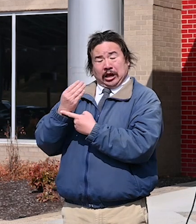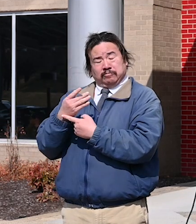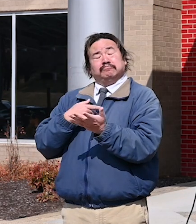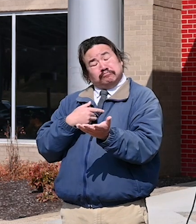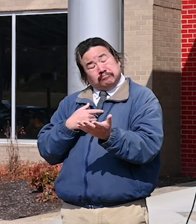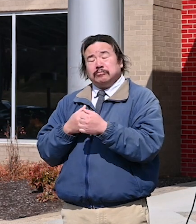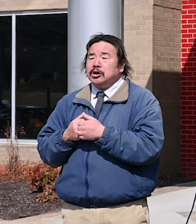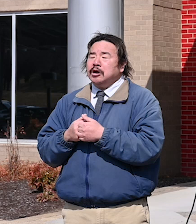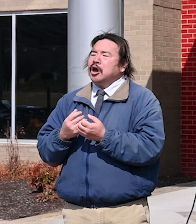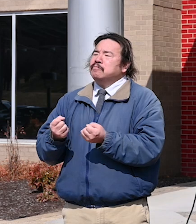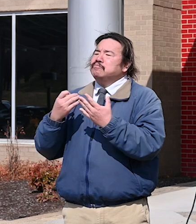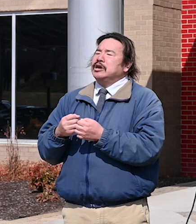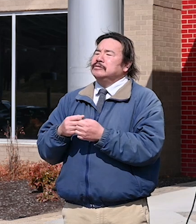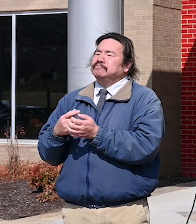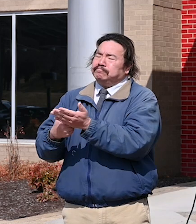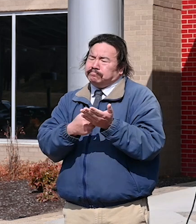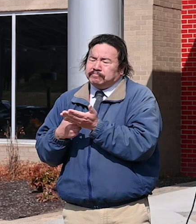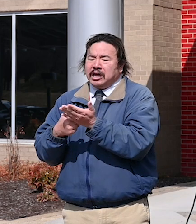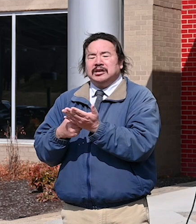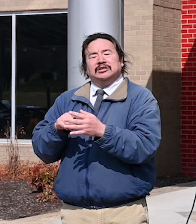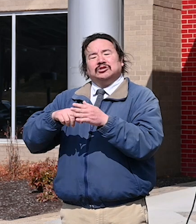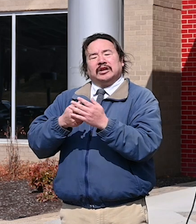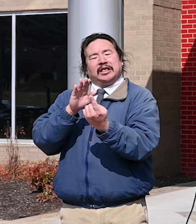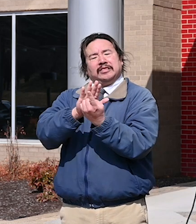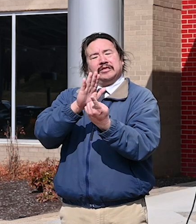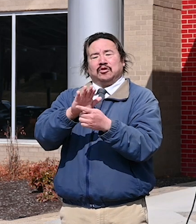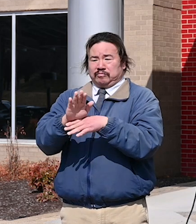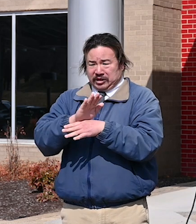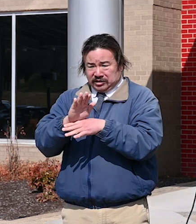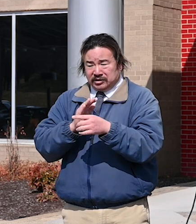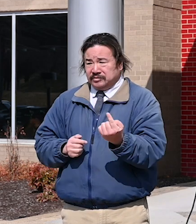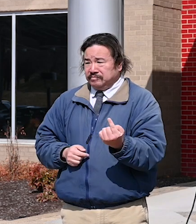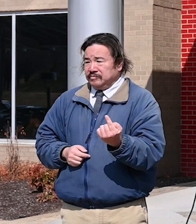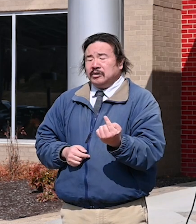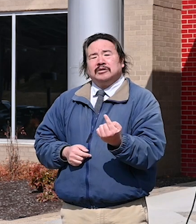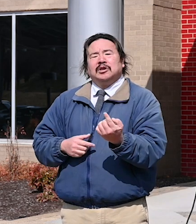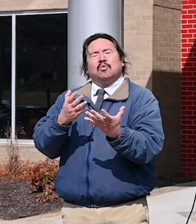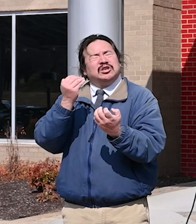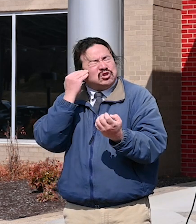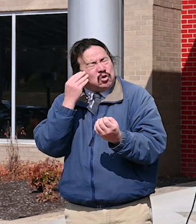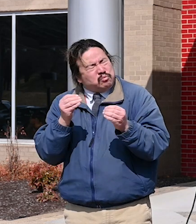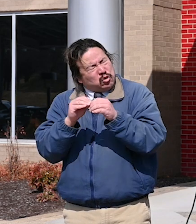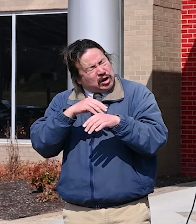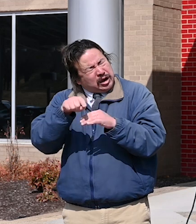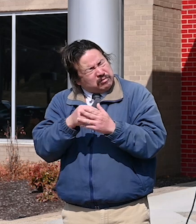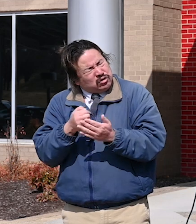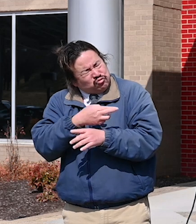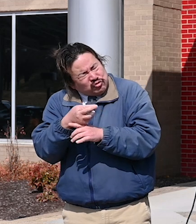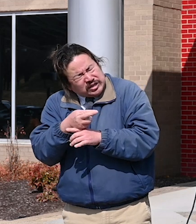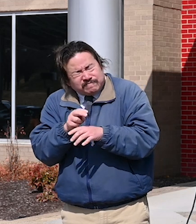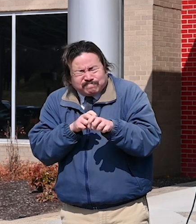However, many talked about starting their own business. They wanted to know more about resources and